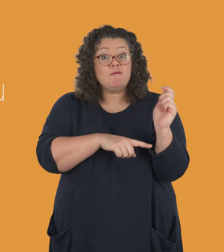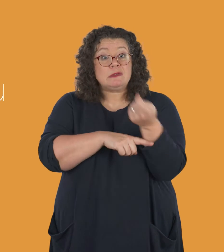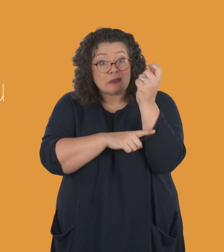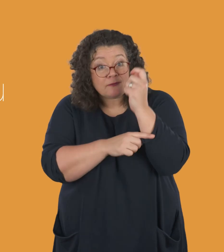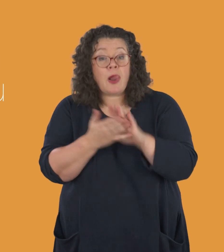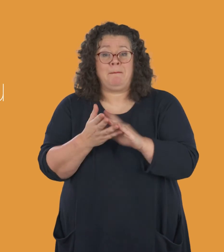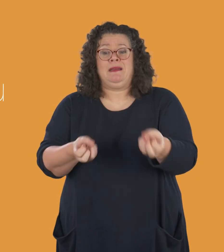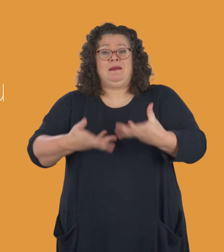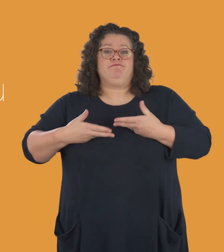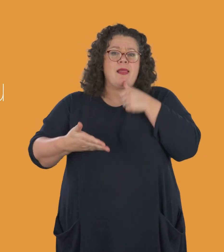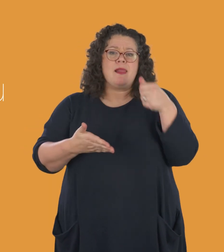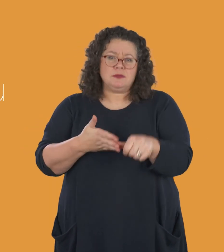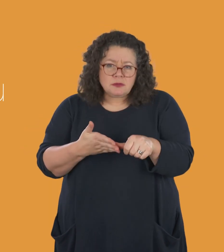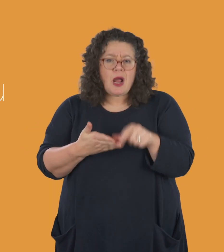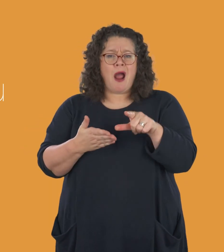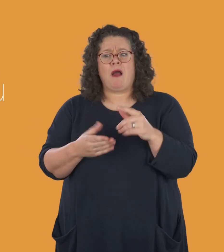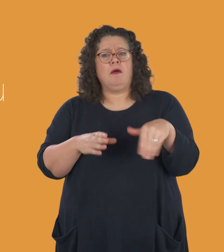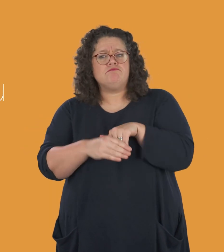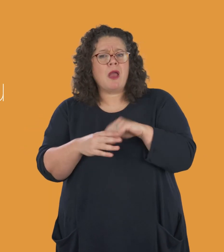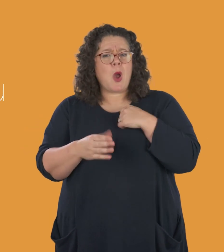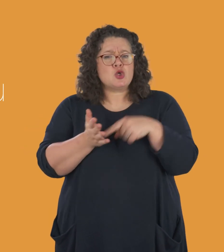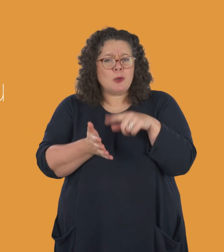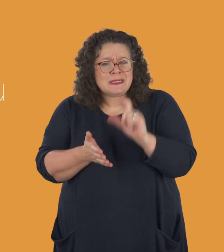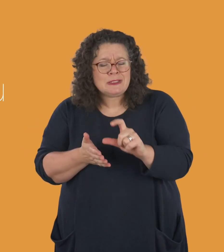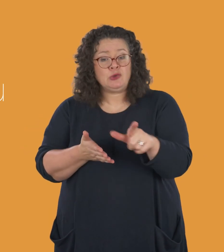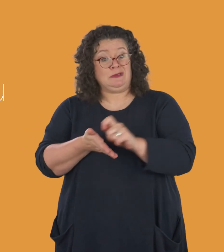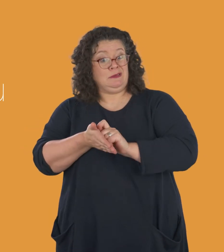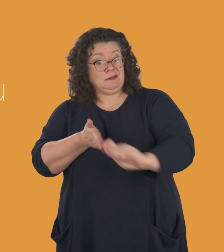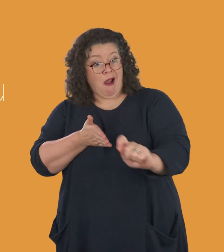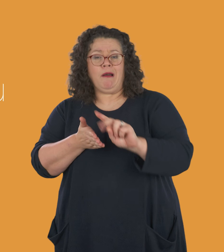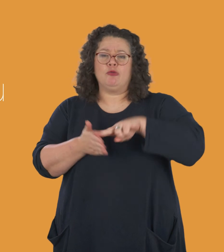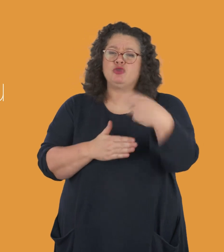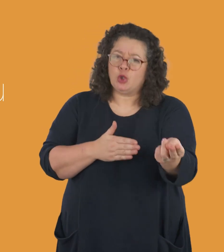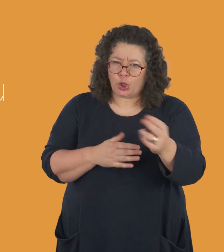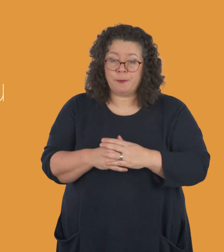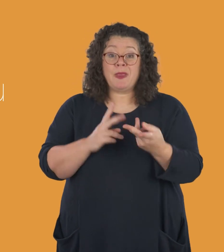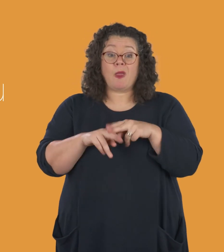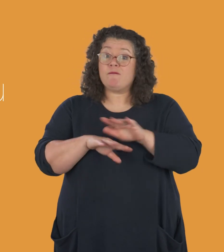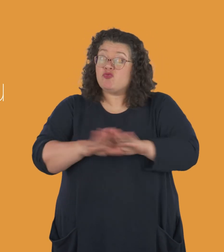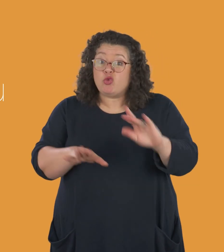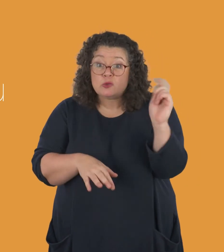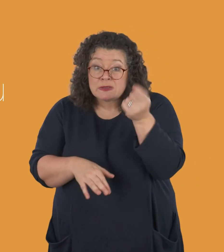If you are unsuccessful, you will be given feedback and Disability Wales will discuss your options.